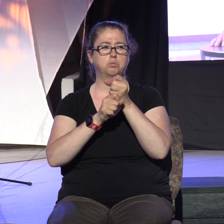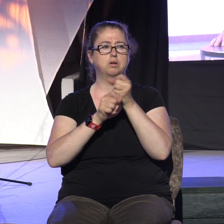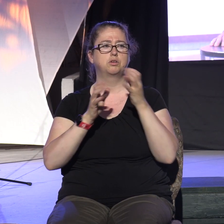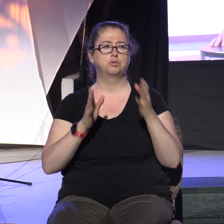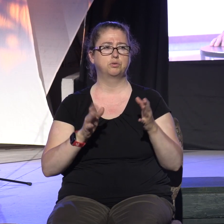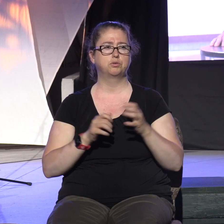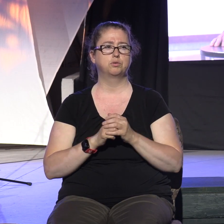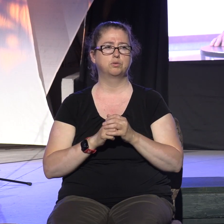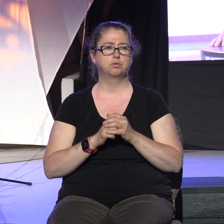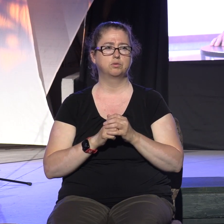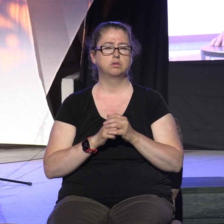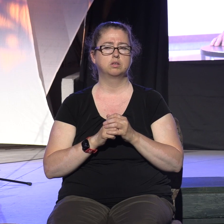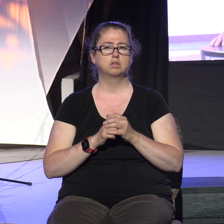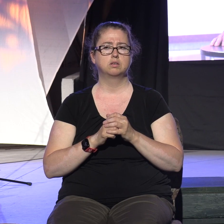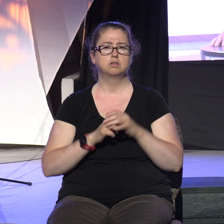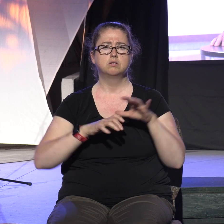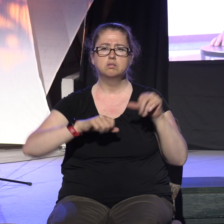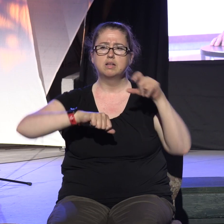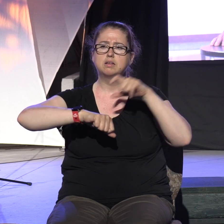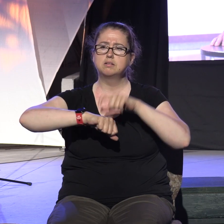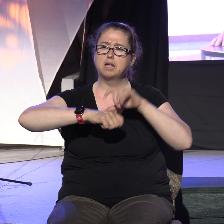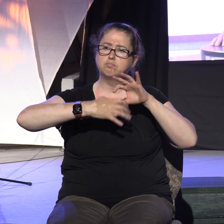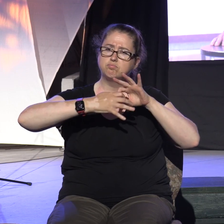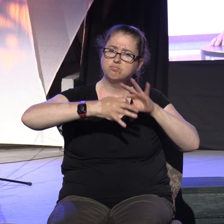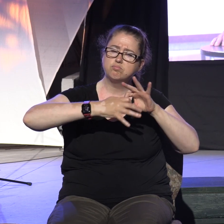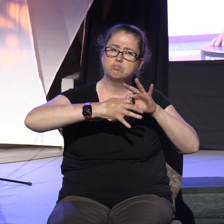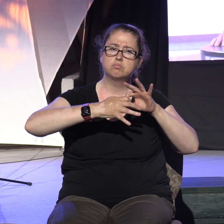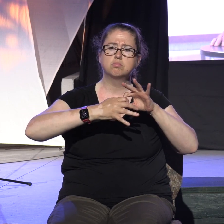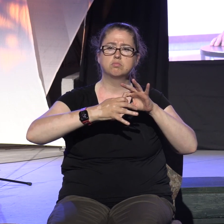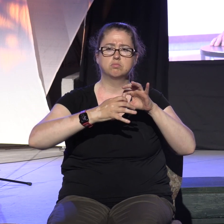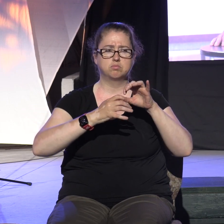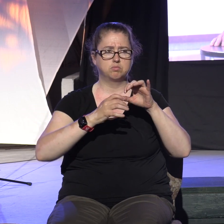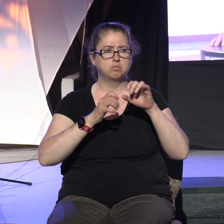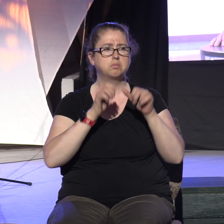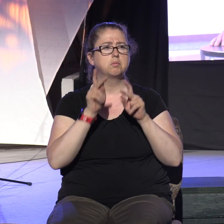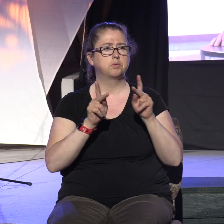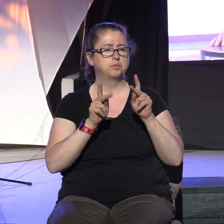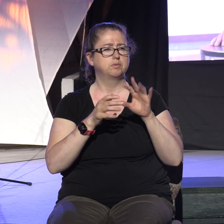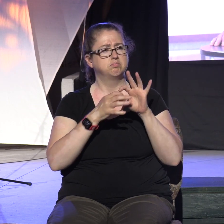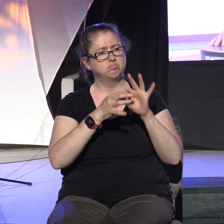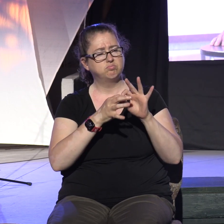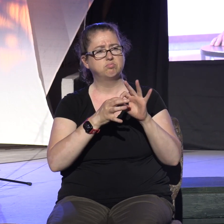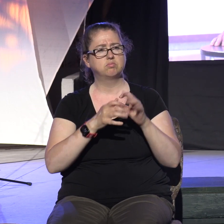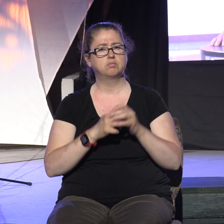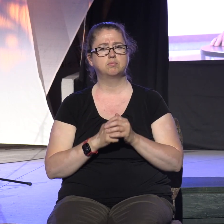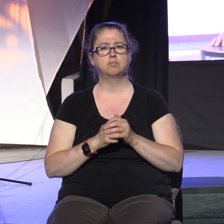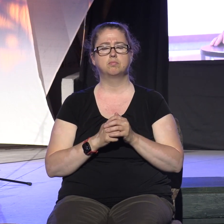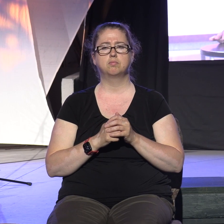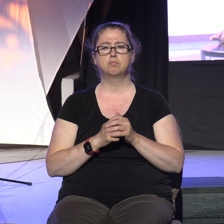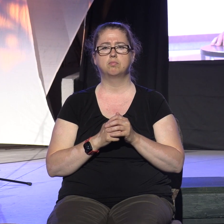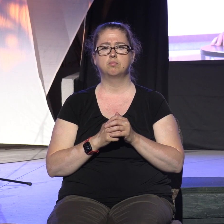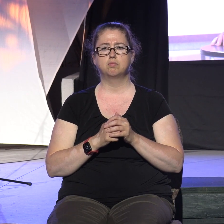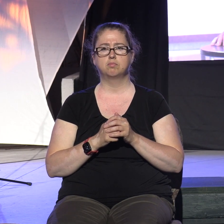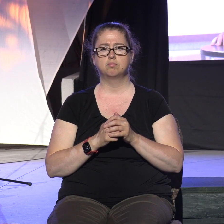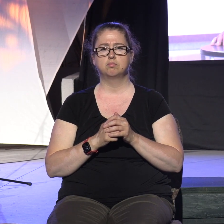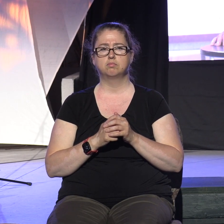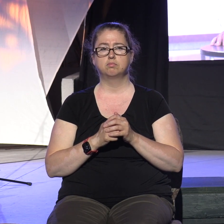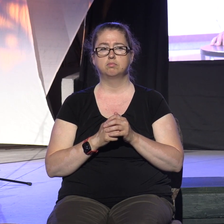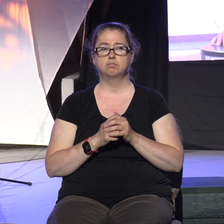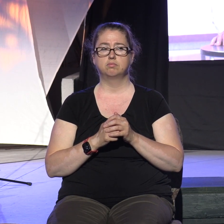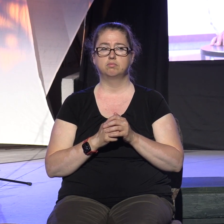Alexander Solzhenitsyn provides a wonderful statement about growing